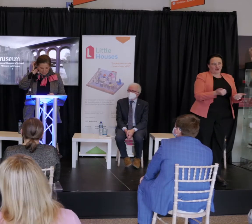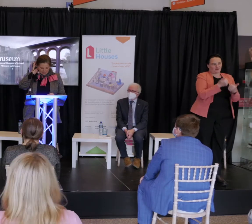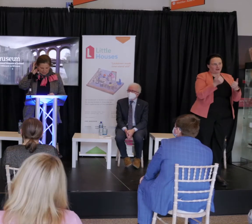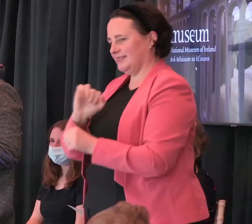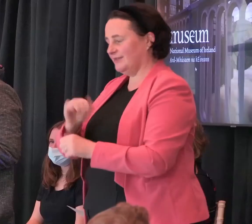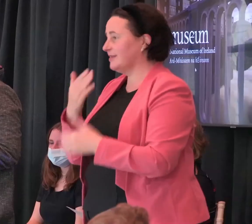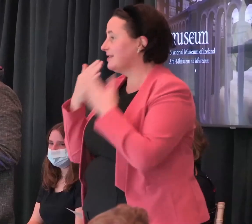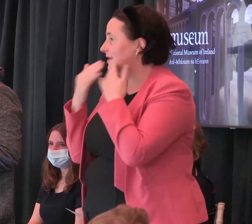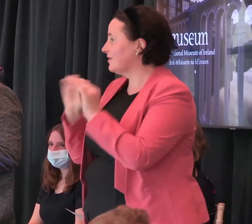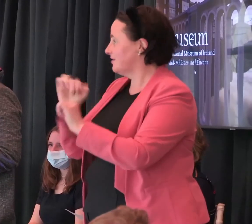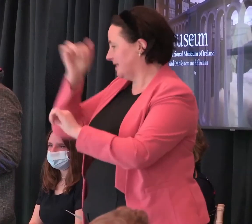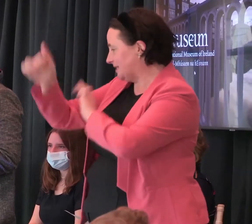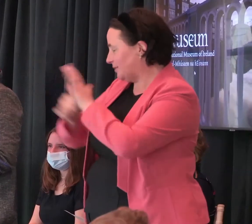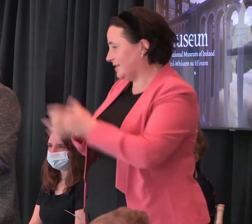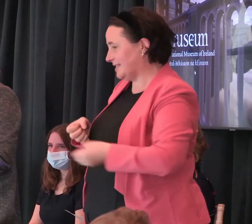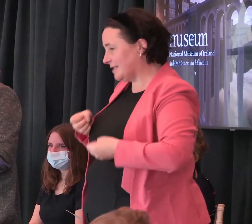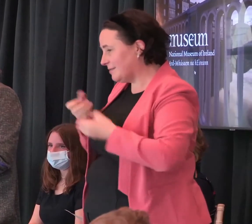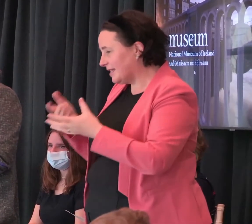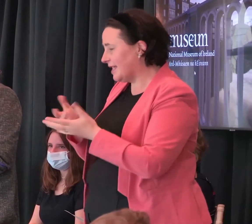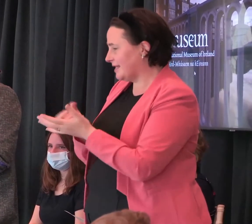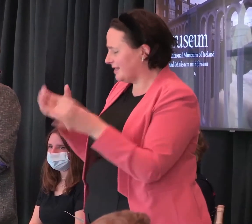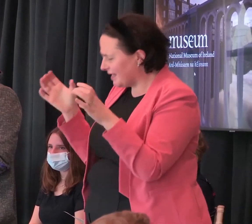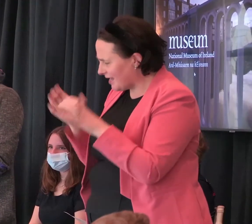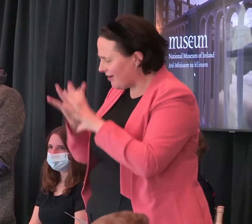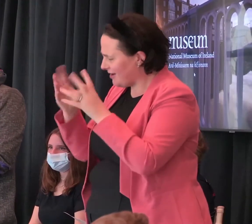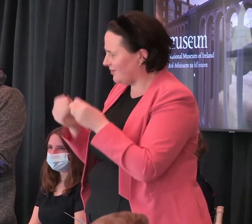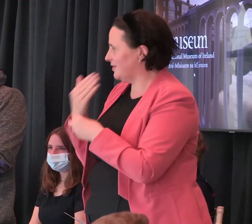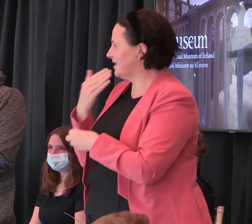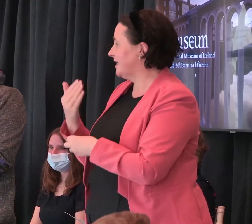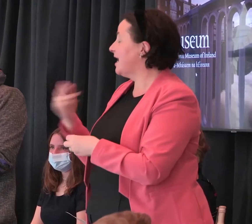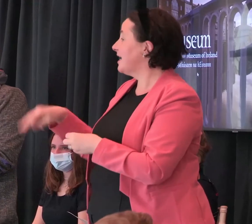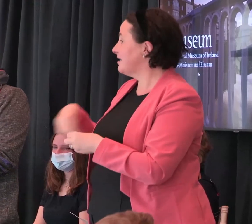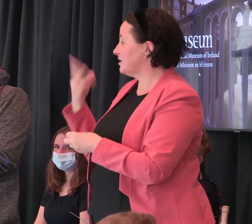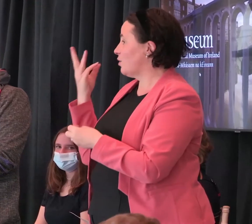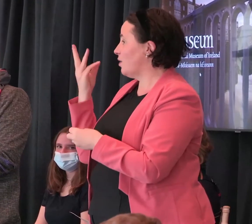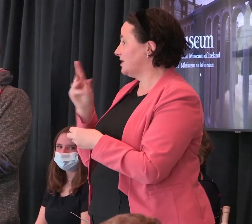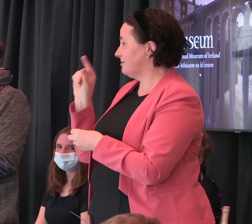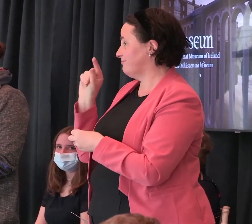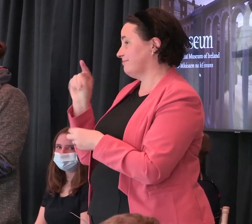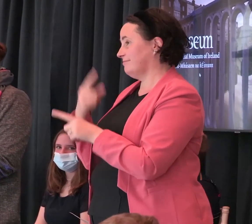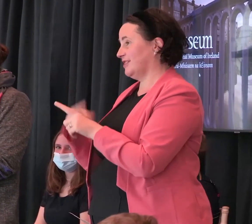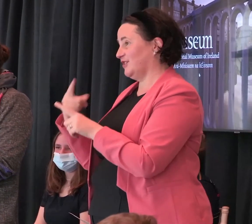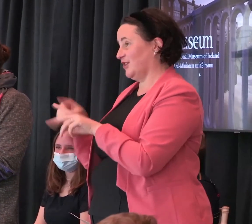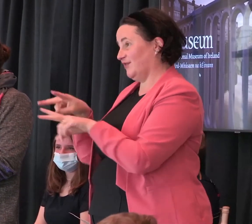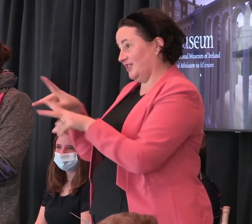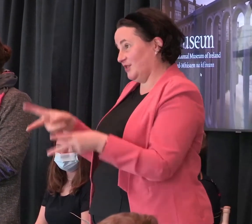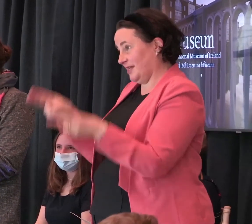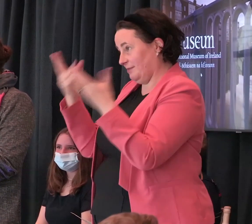your experience and the care that you've put into everything. I think now we're going to watch a little video. Is that right? Yeah.